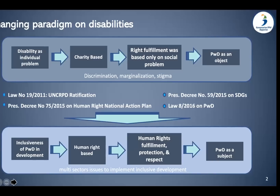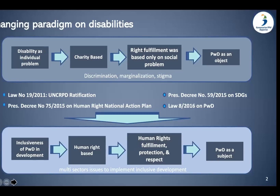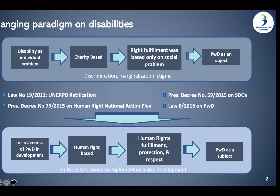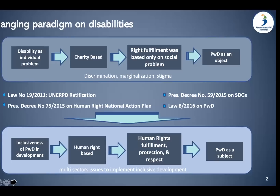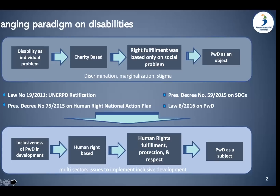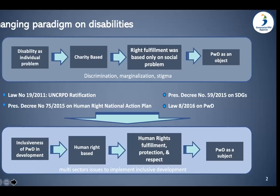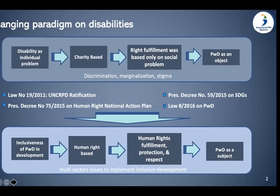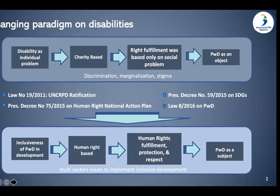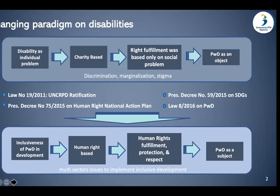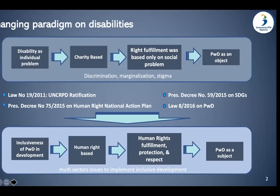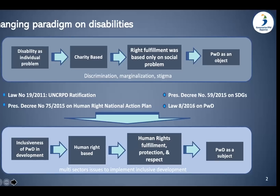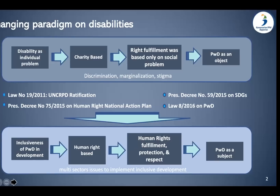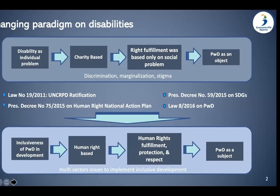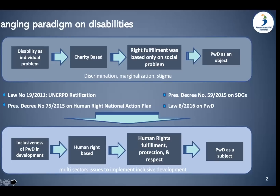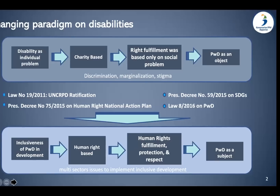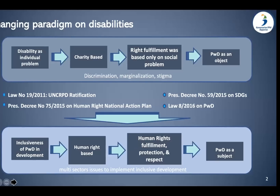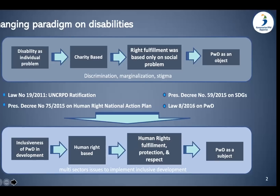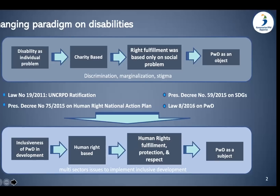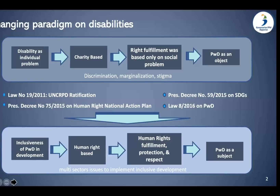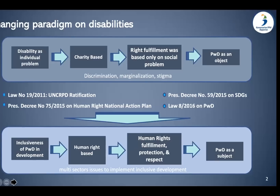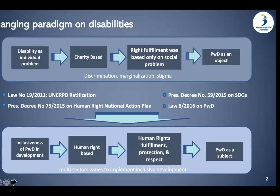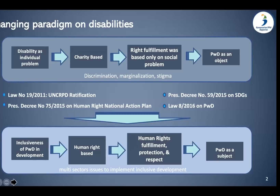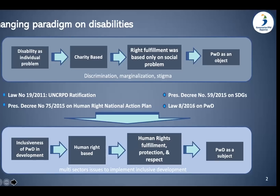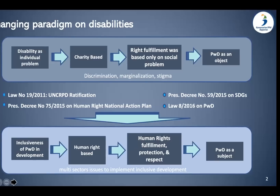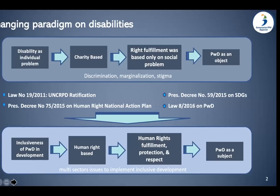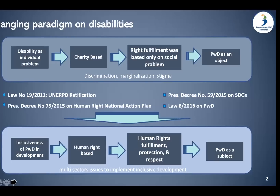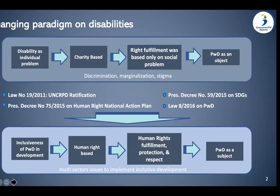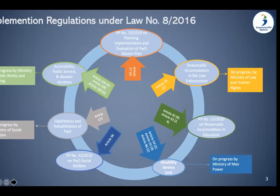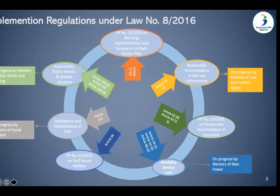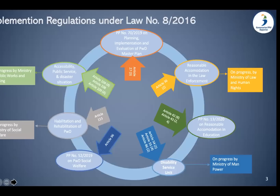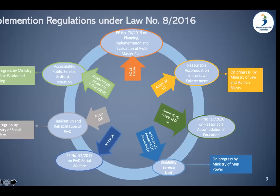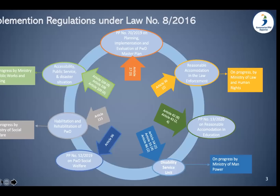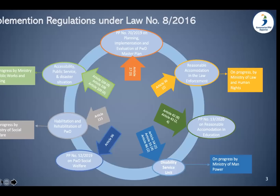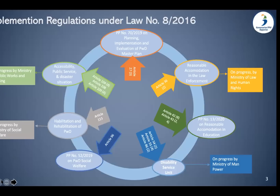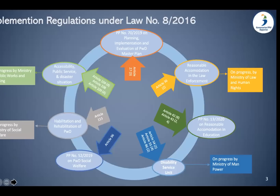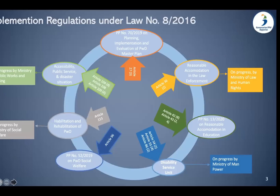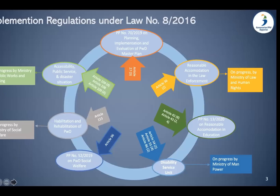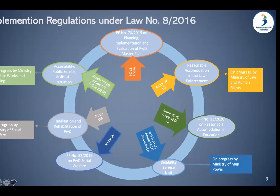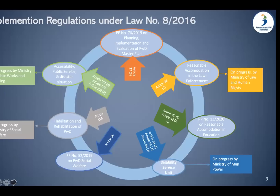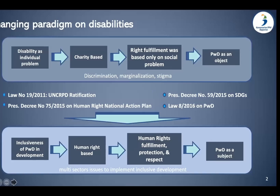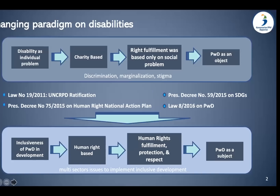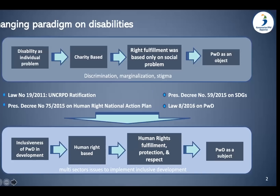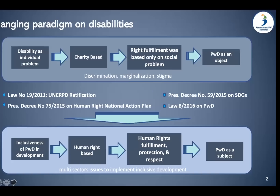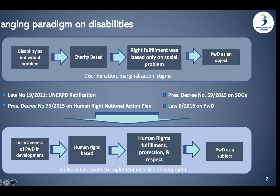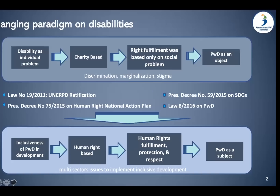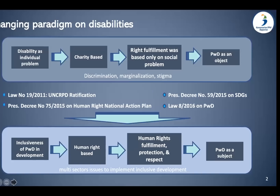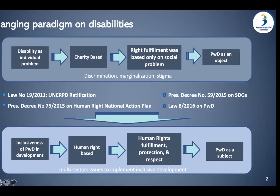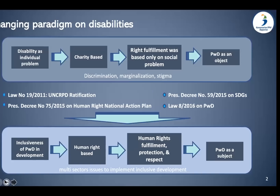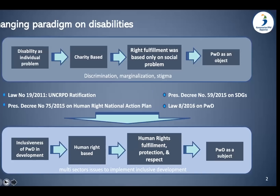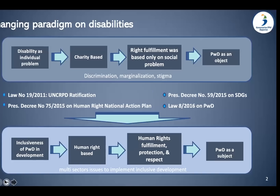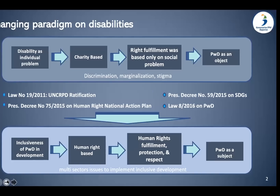to go with the policy that based on the human right, that